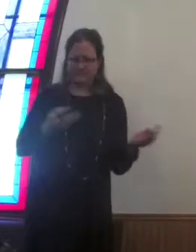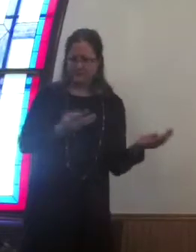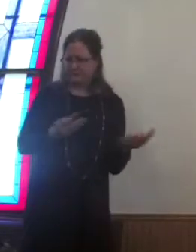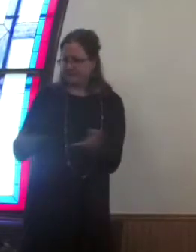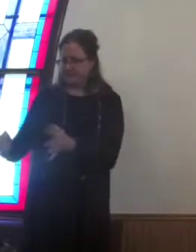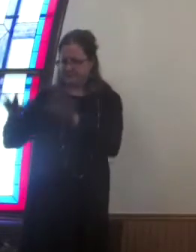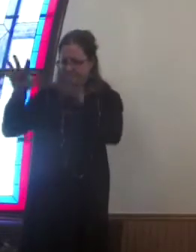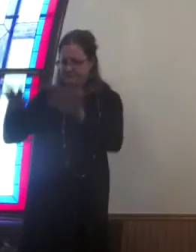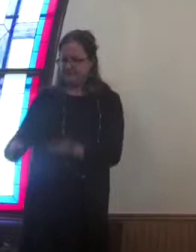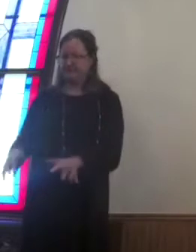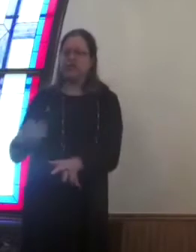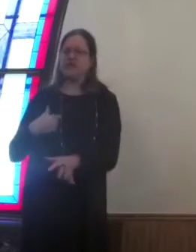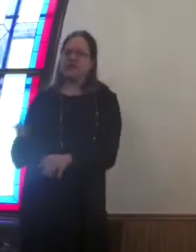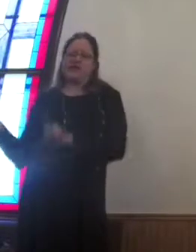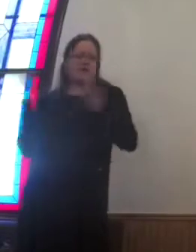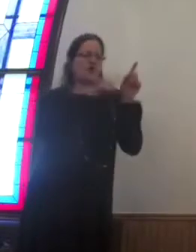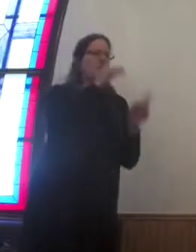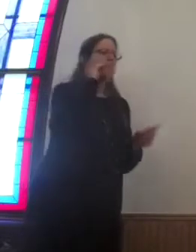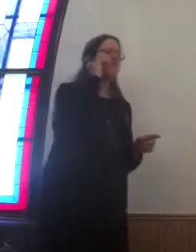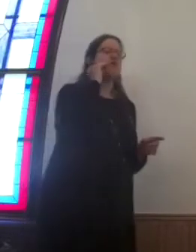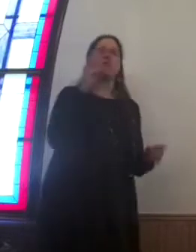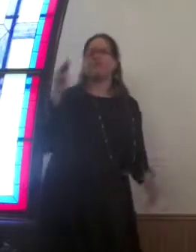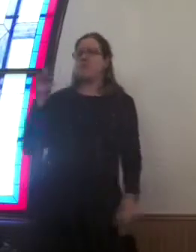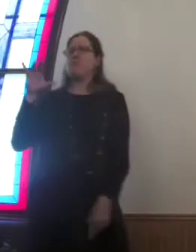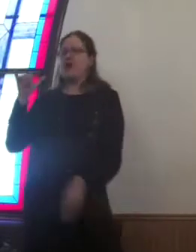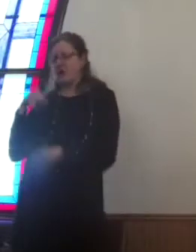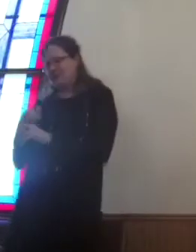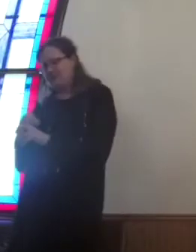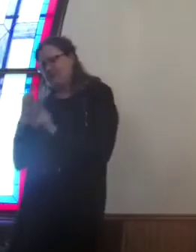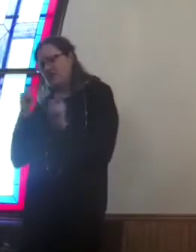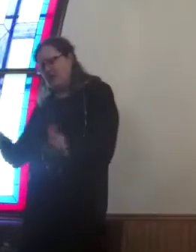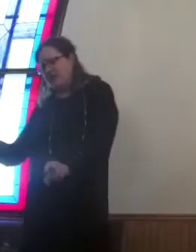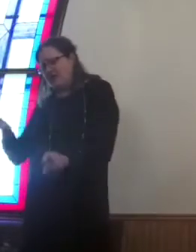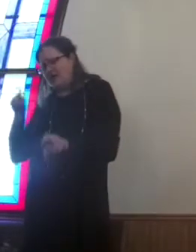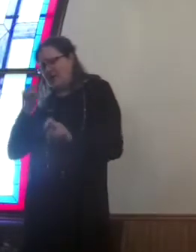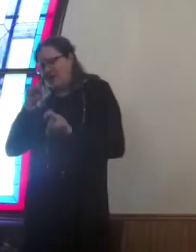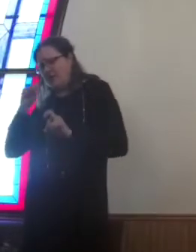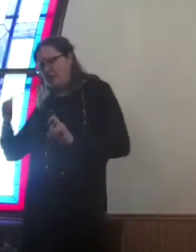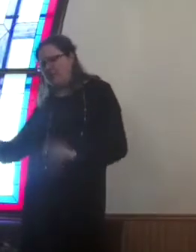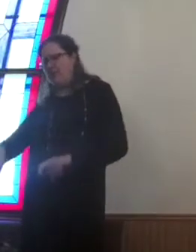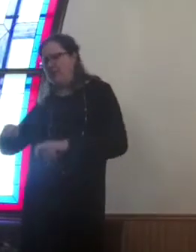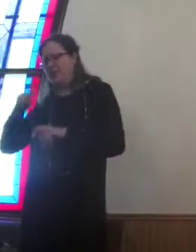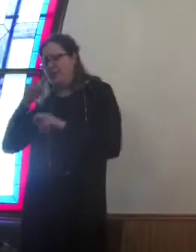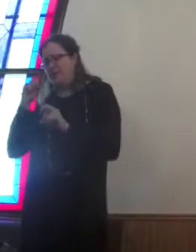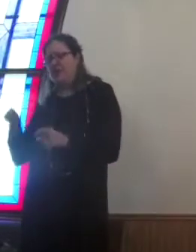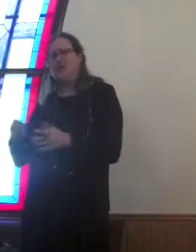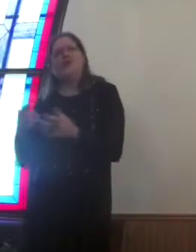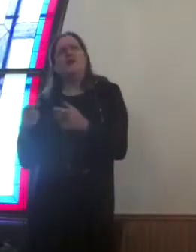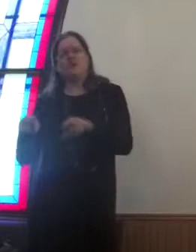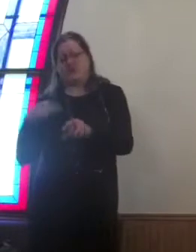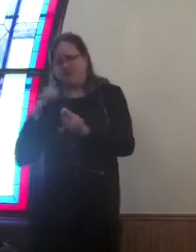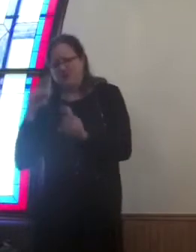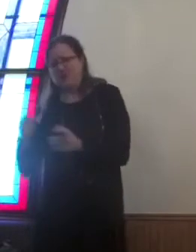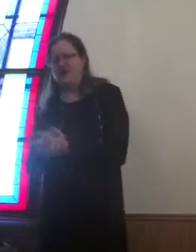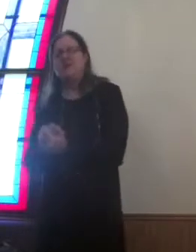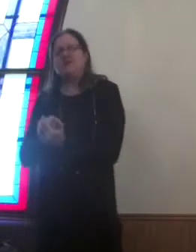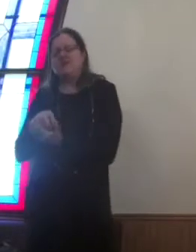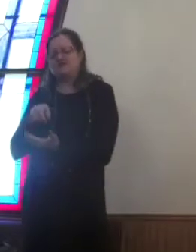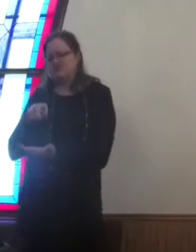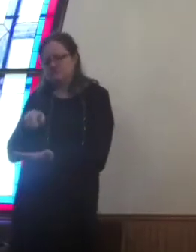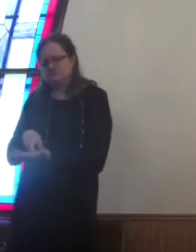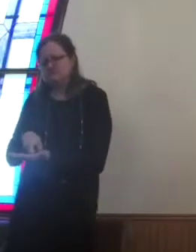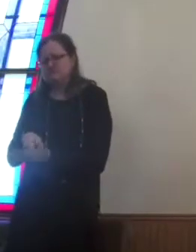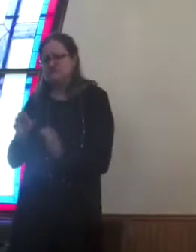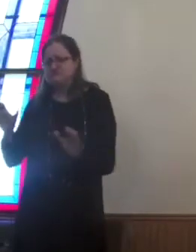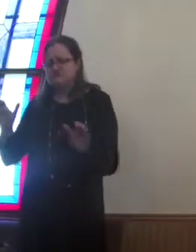They returned to their homes, leaving Mary there standing alone, weeping. And as she wept, she bent over once again to look